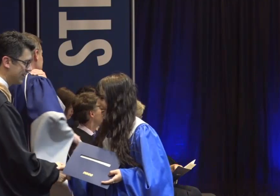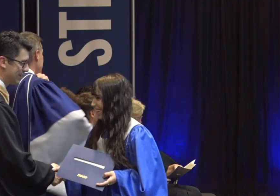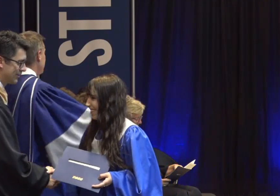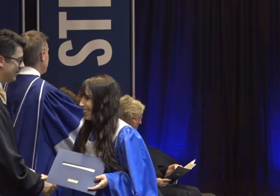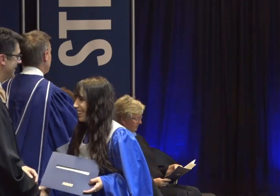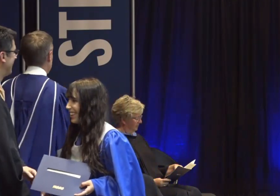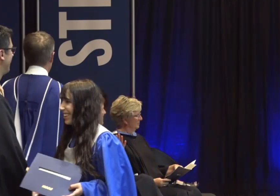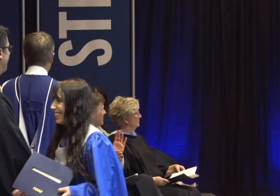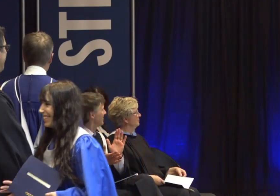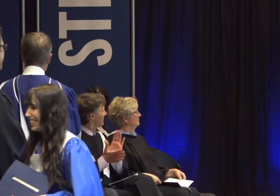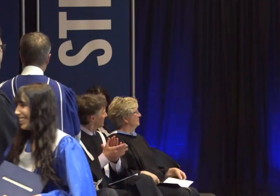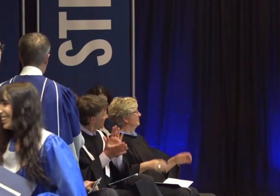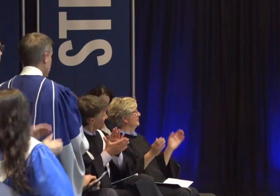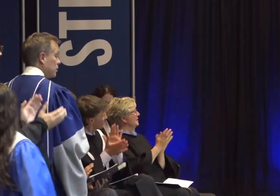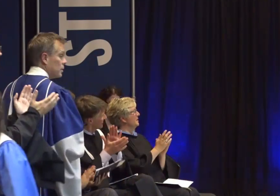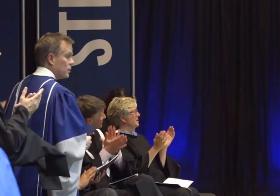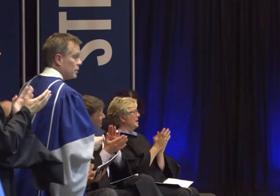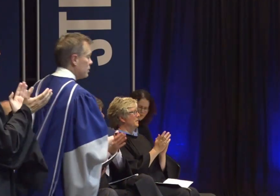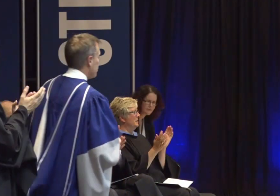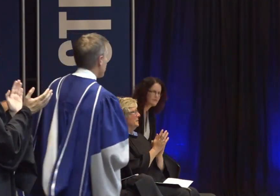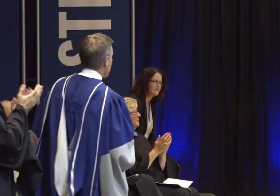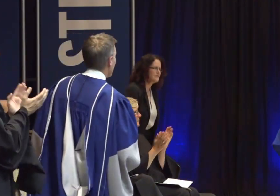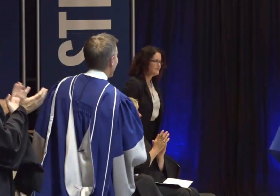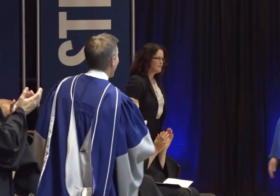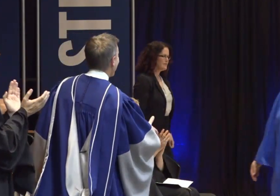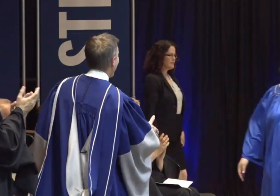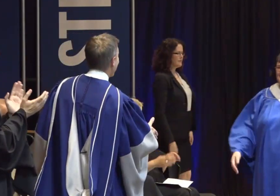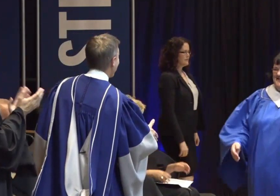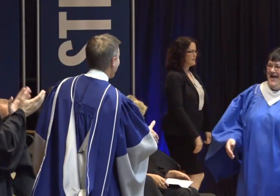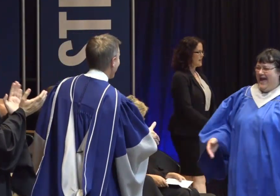Catherine Wynot Honors.